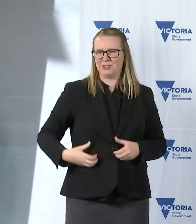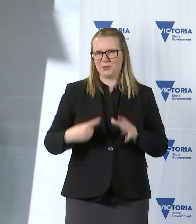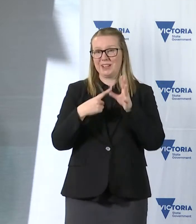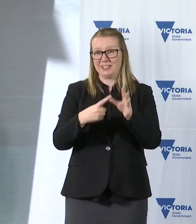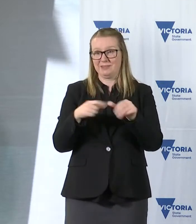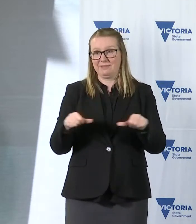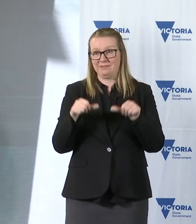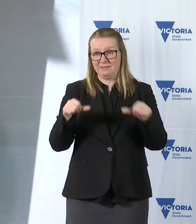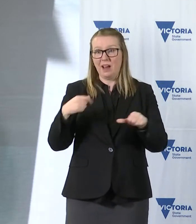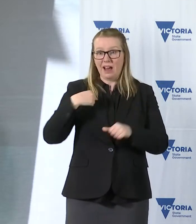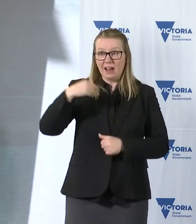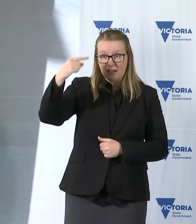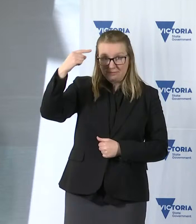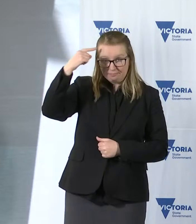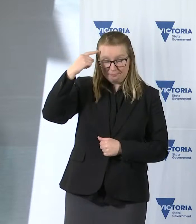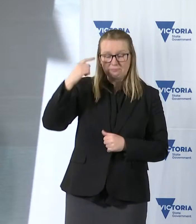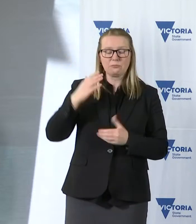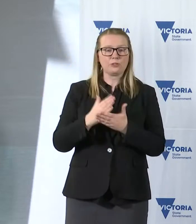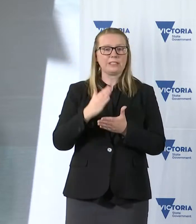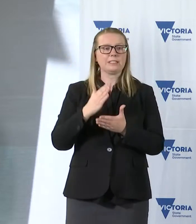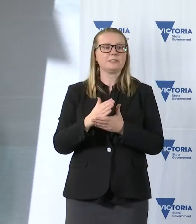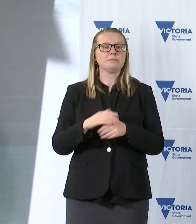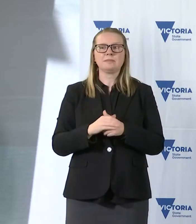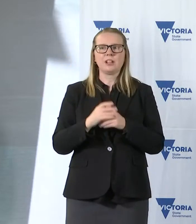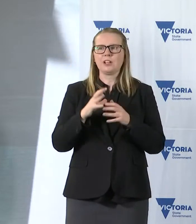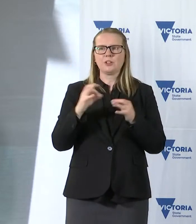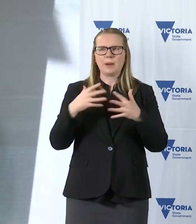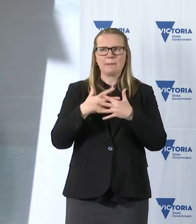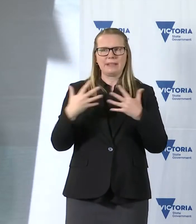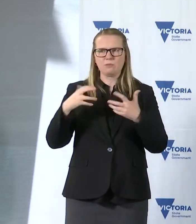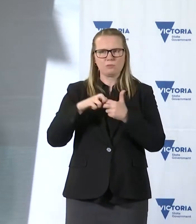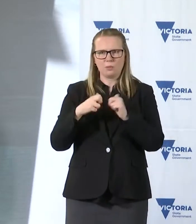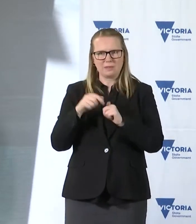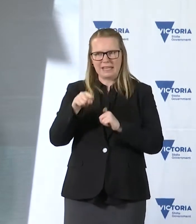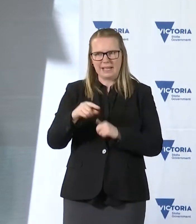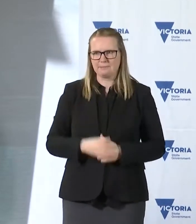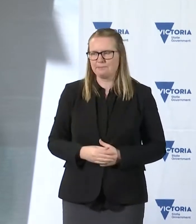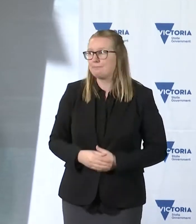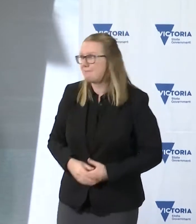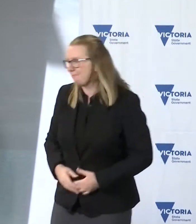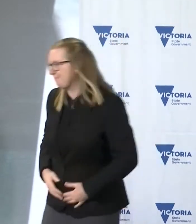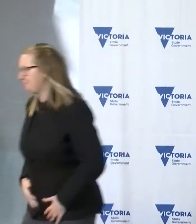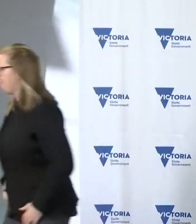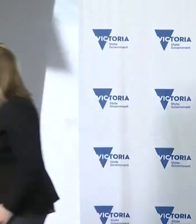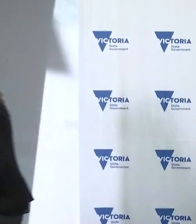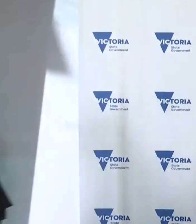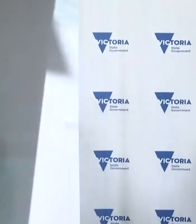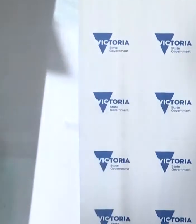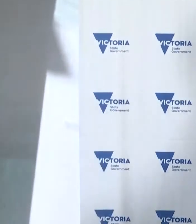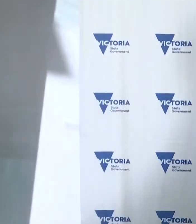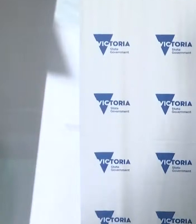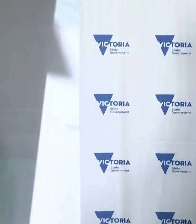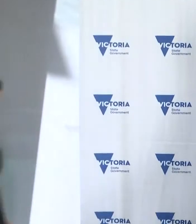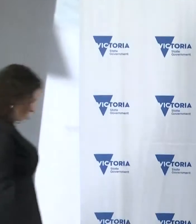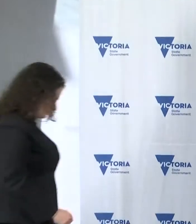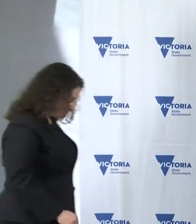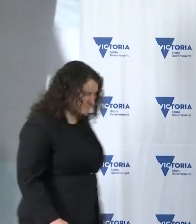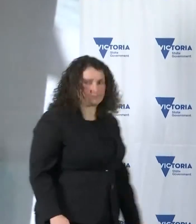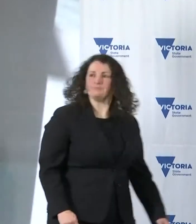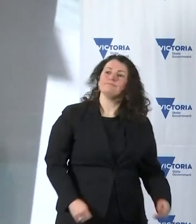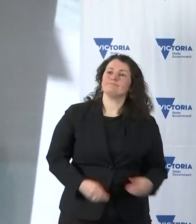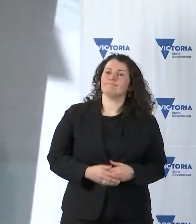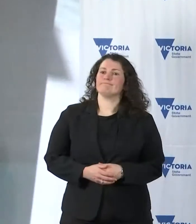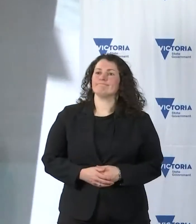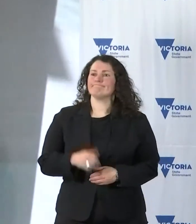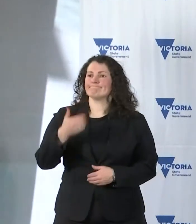but my understanding is there aren't huge gaps in that space. Thanks, Nick. So we saw those reports this